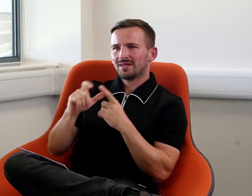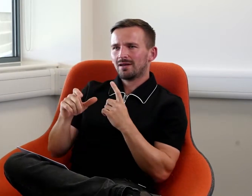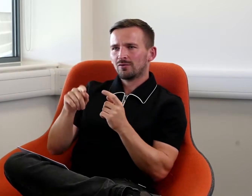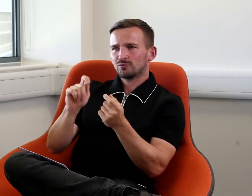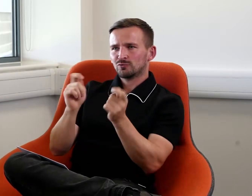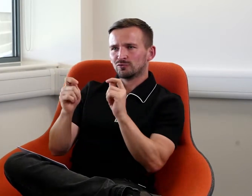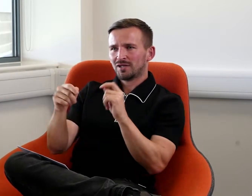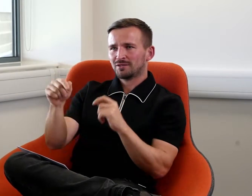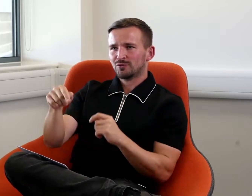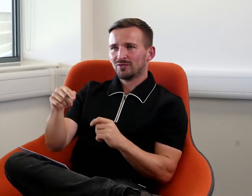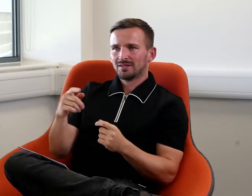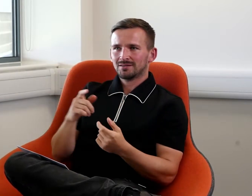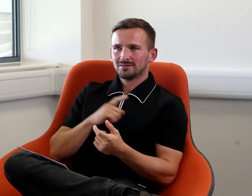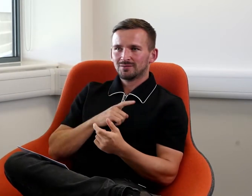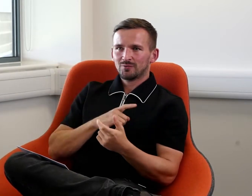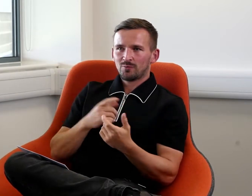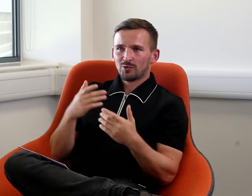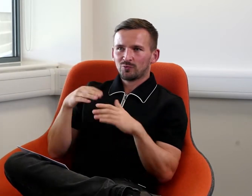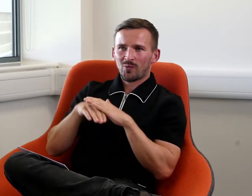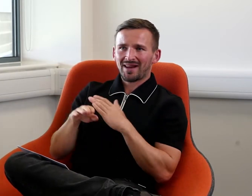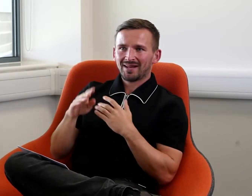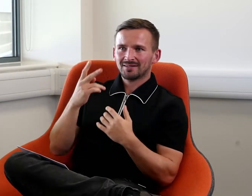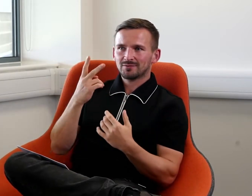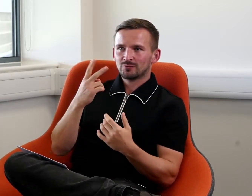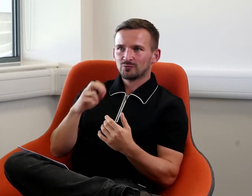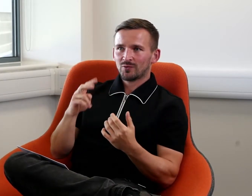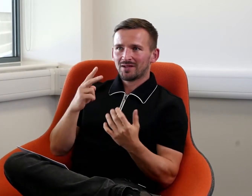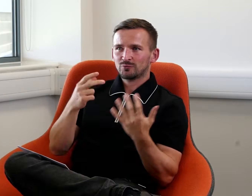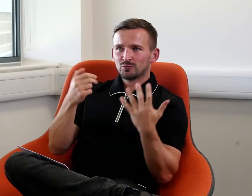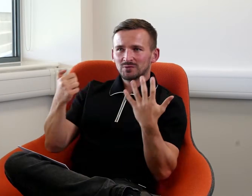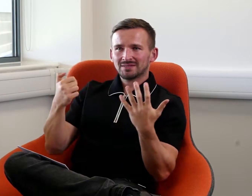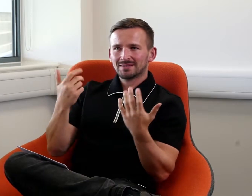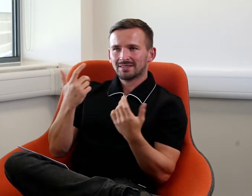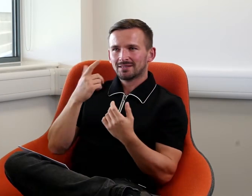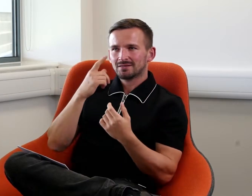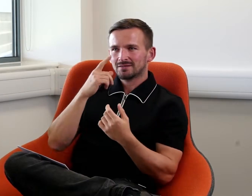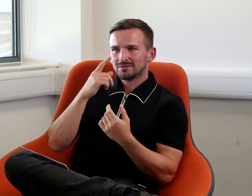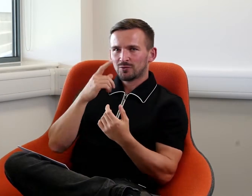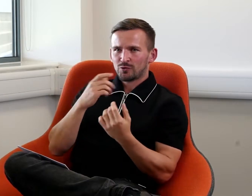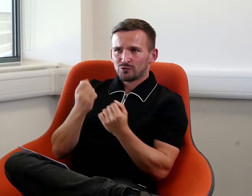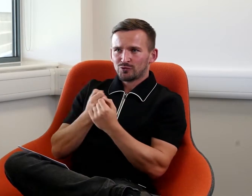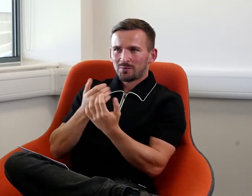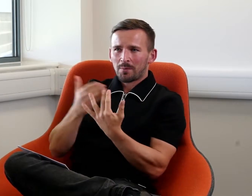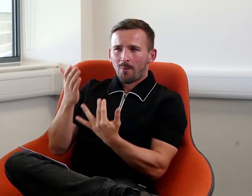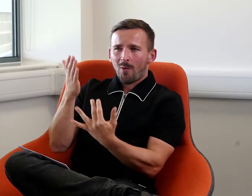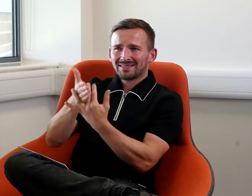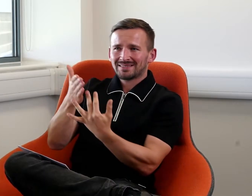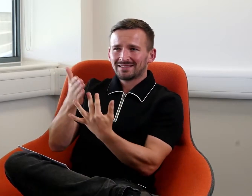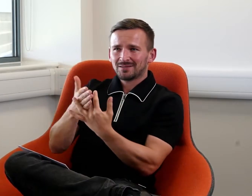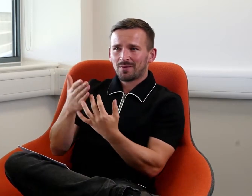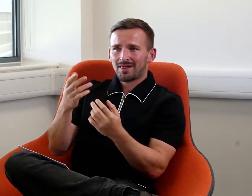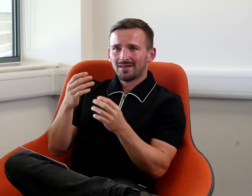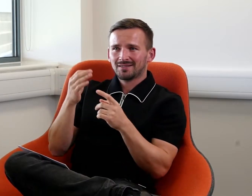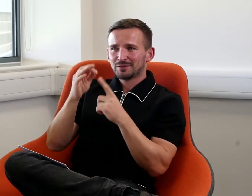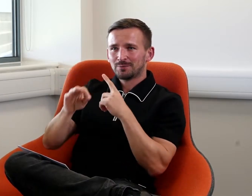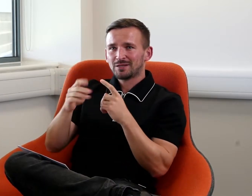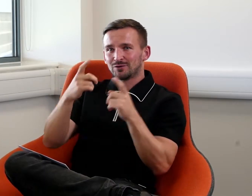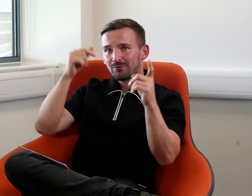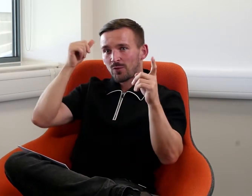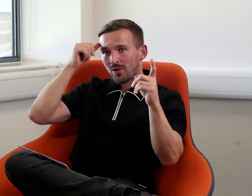they're finding it's too late. Do you think it's possible to be able to change that? Obviously, we're in 2026 now, and